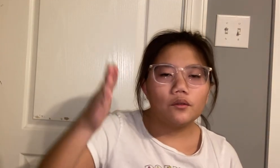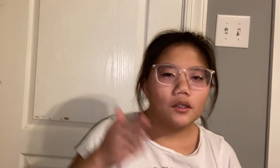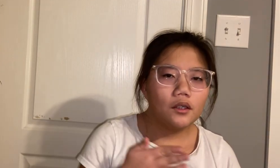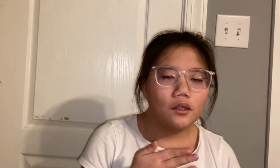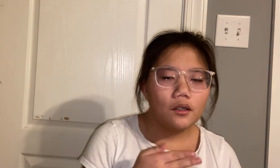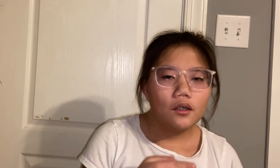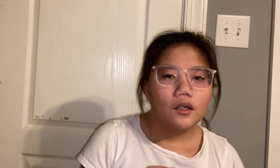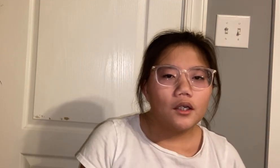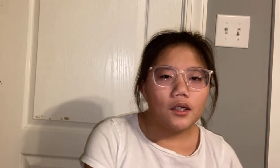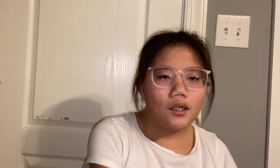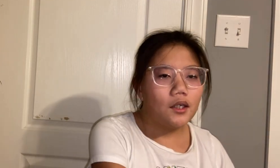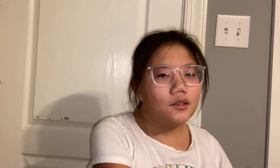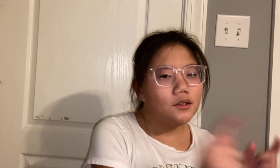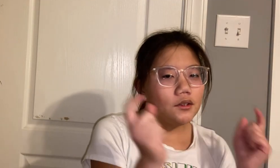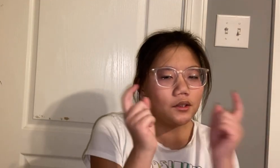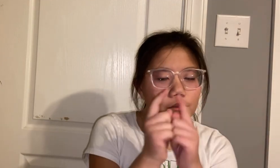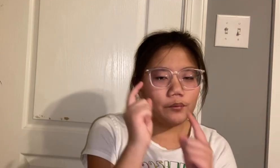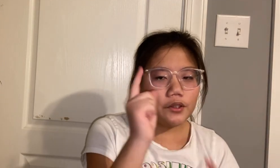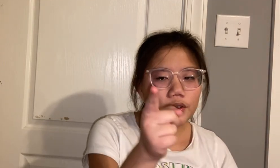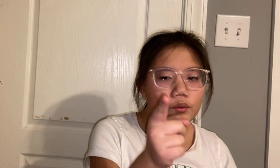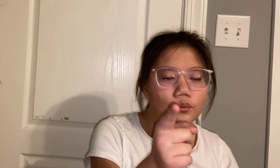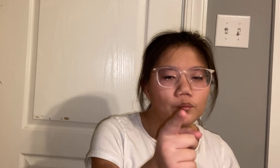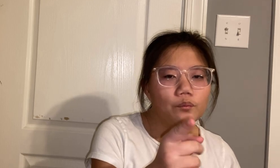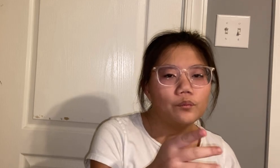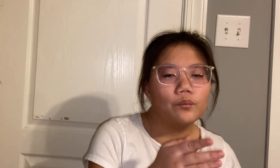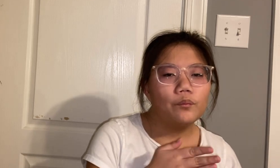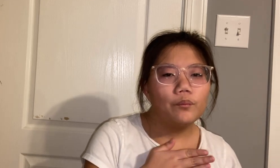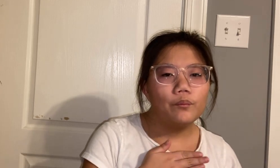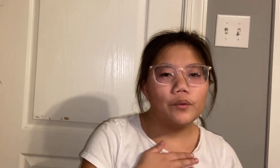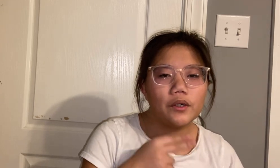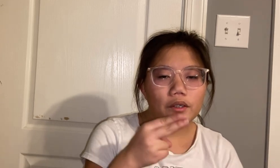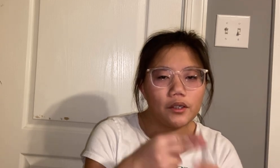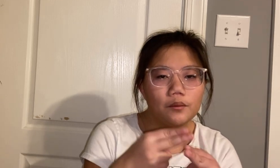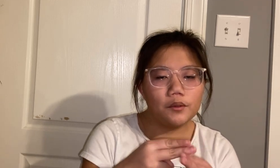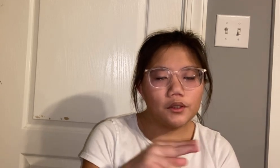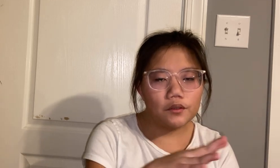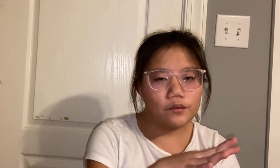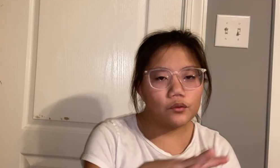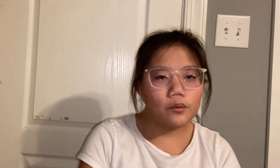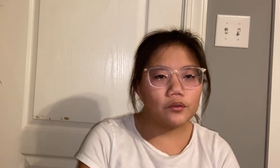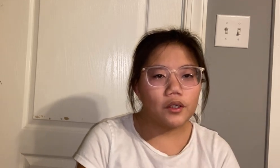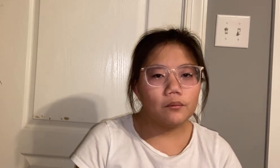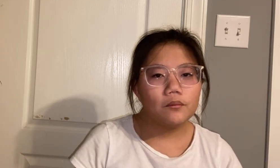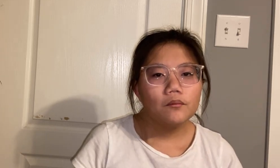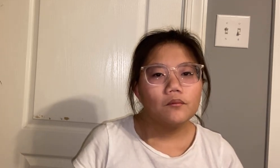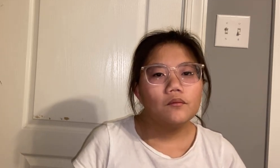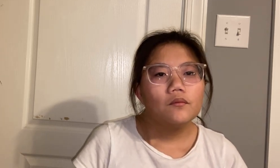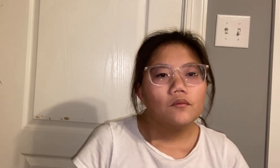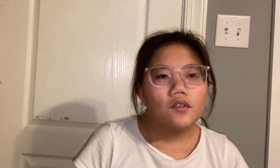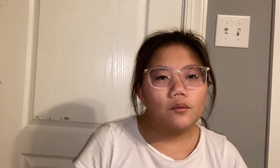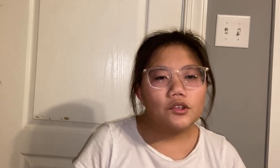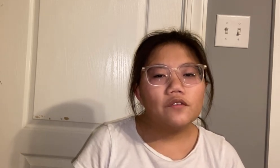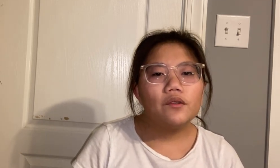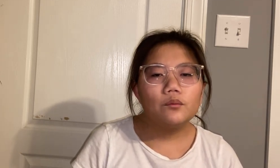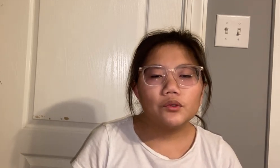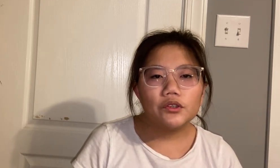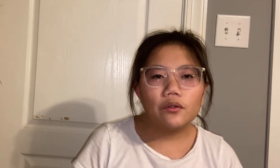nice to meet you my name is fingers by your name i want you to film yourself